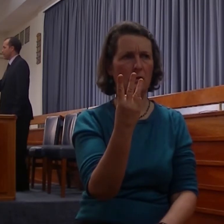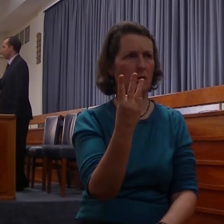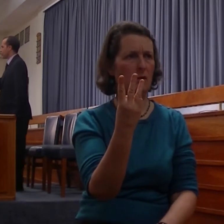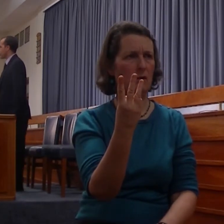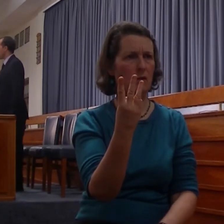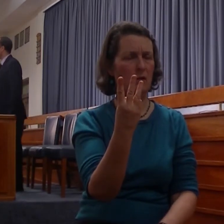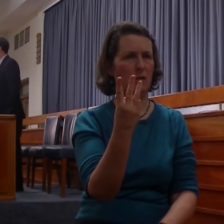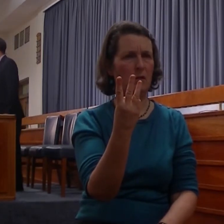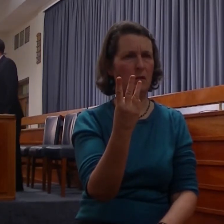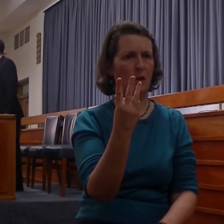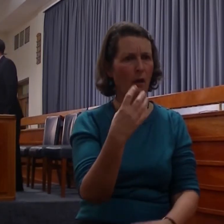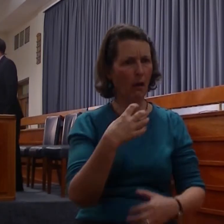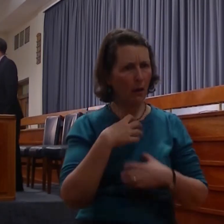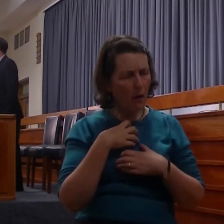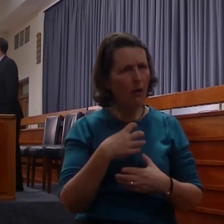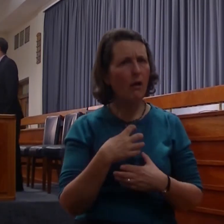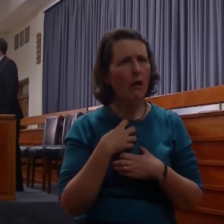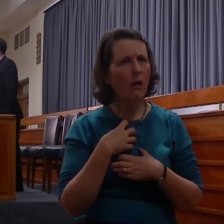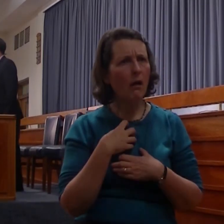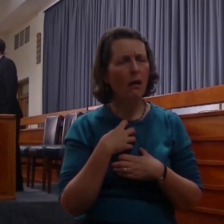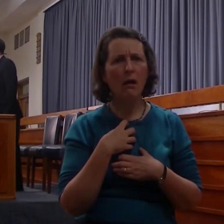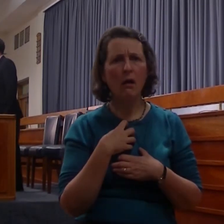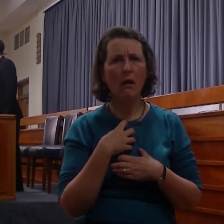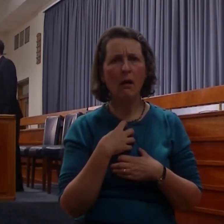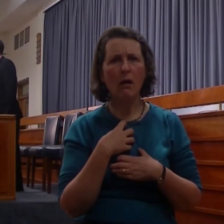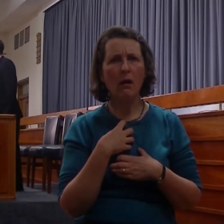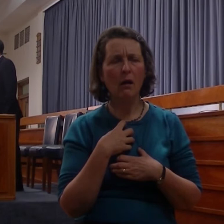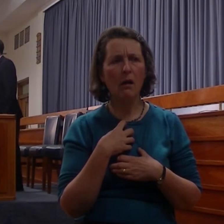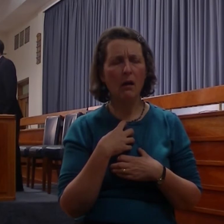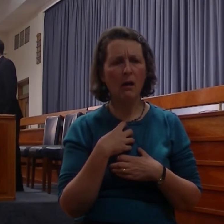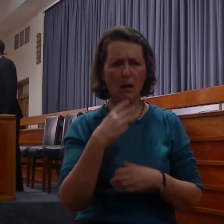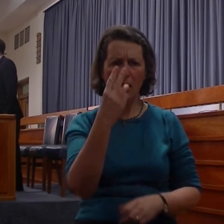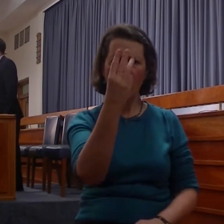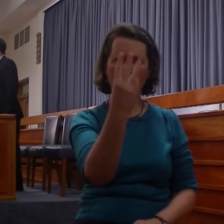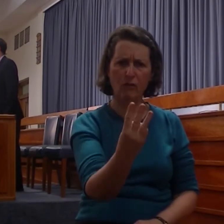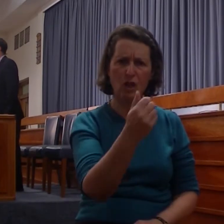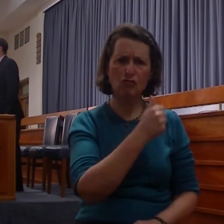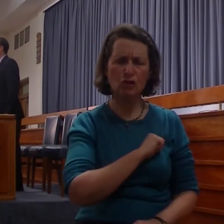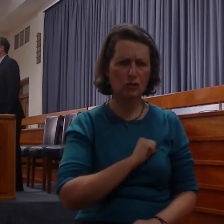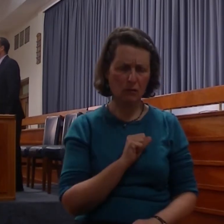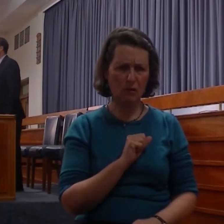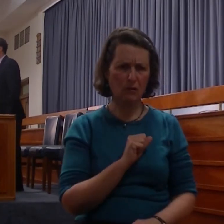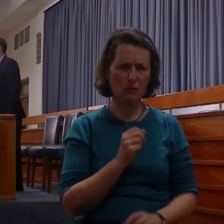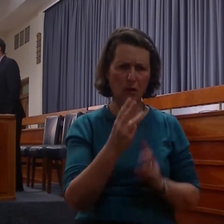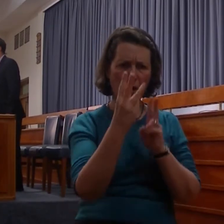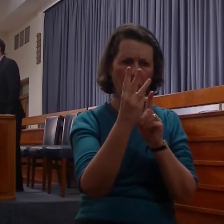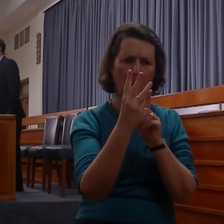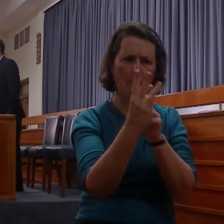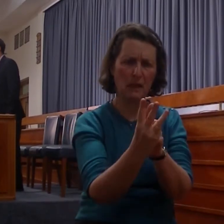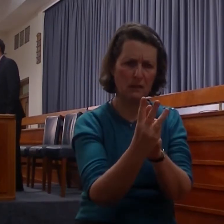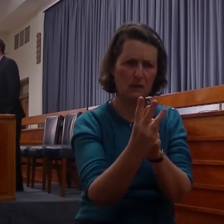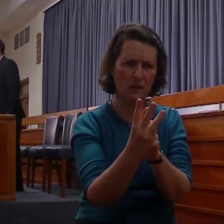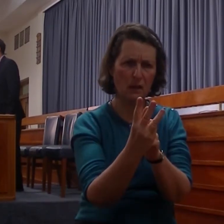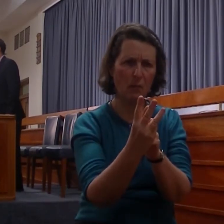believers, and I wouldn't even call them believers, because the traveler was so surprised when